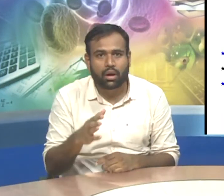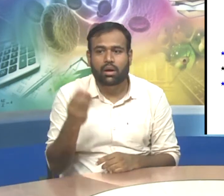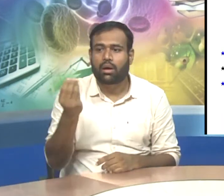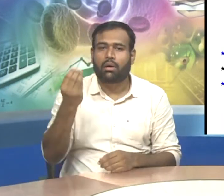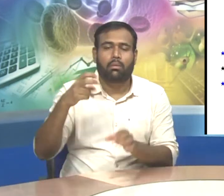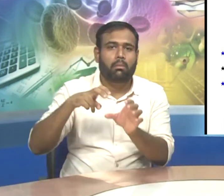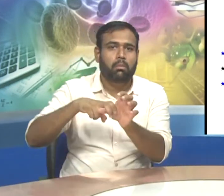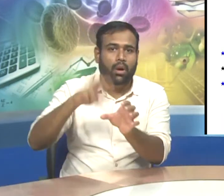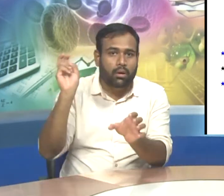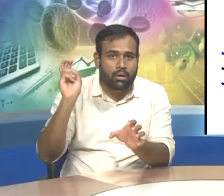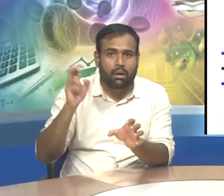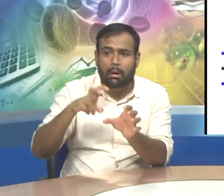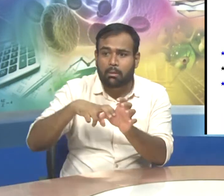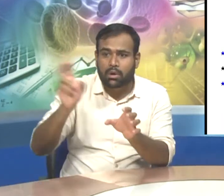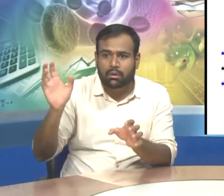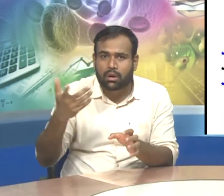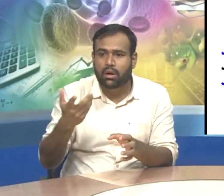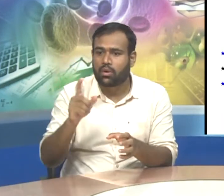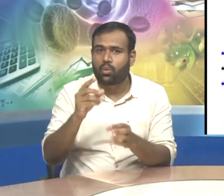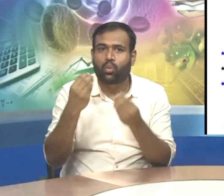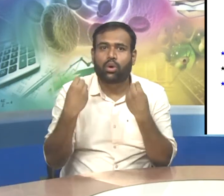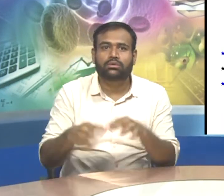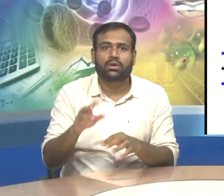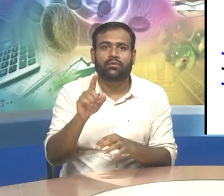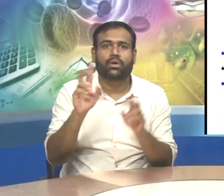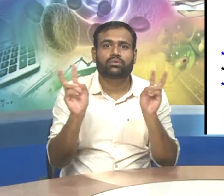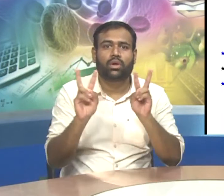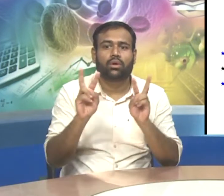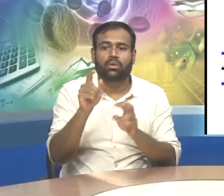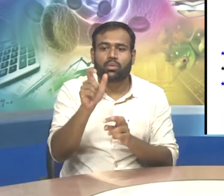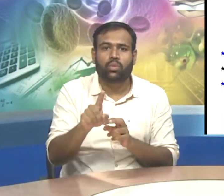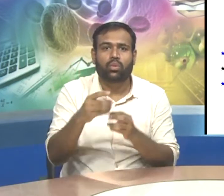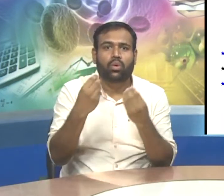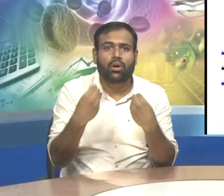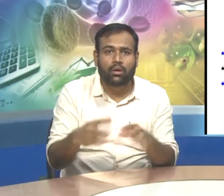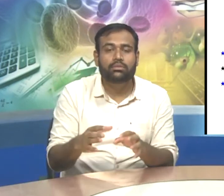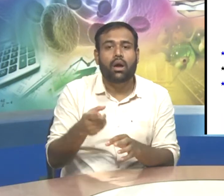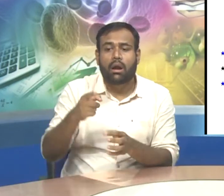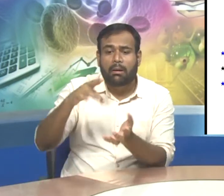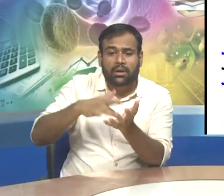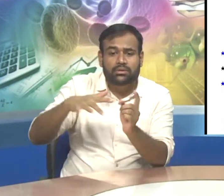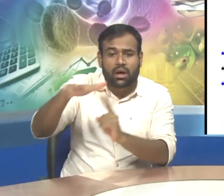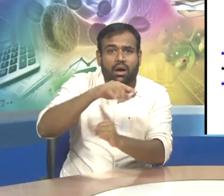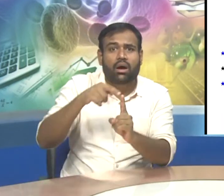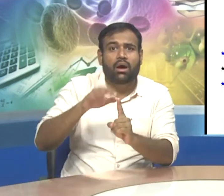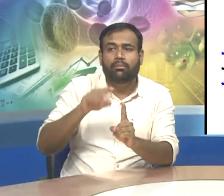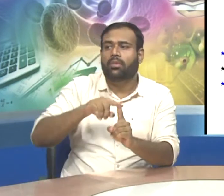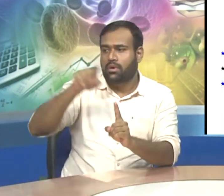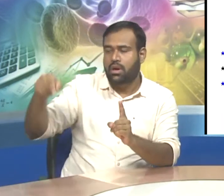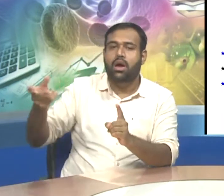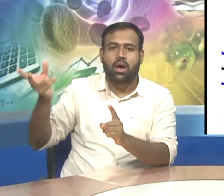death by election, is held for the remaining period of such member's tenure.